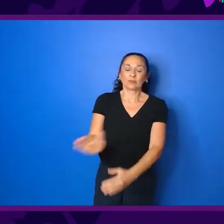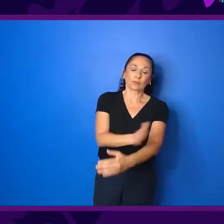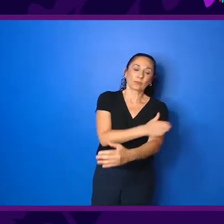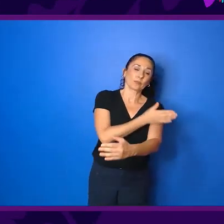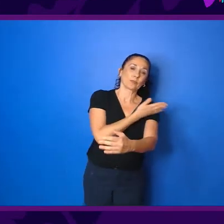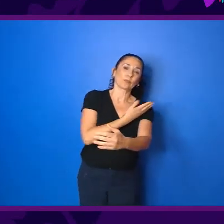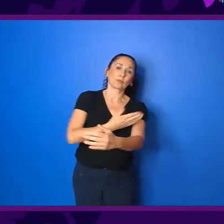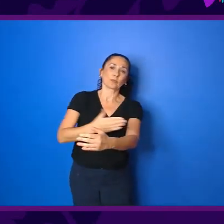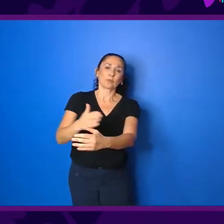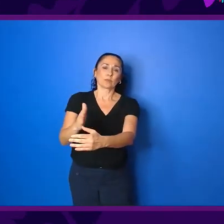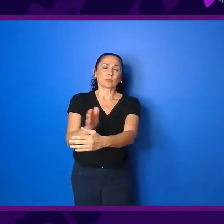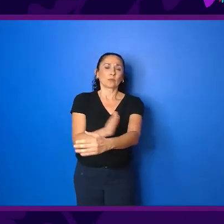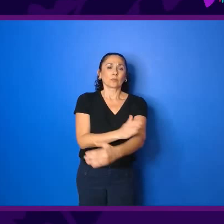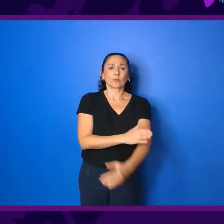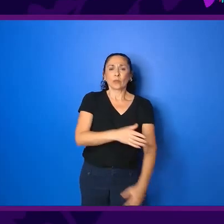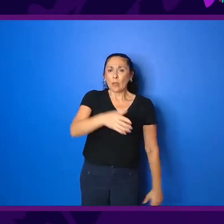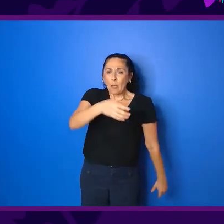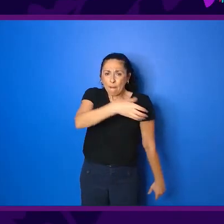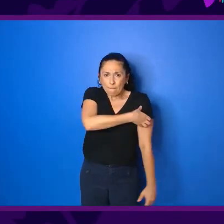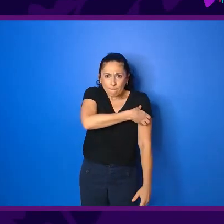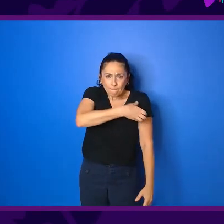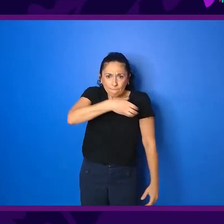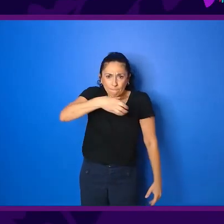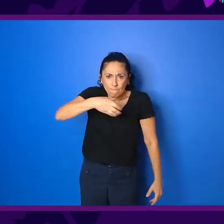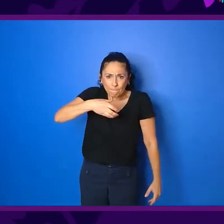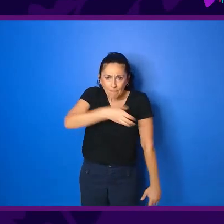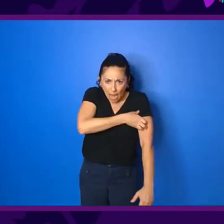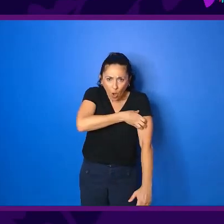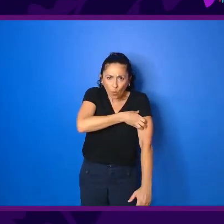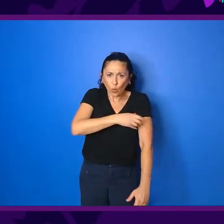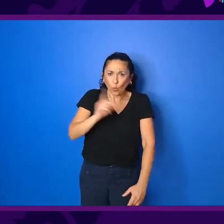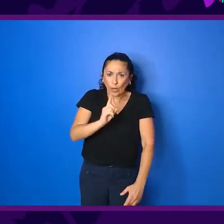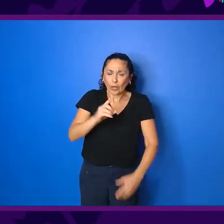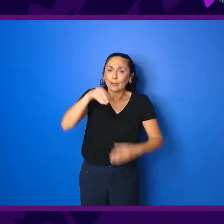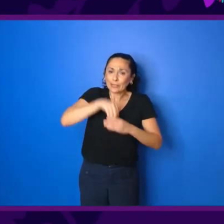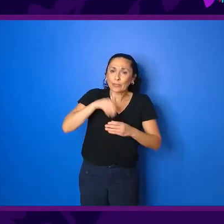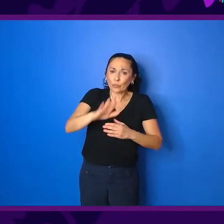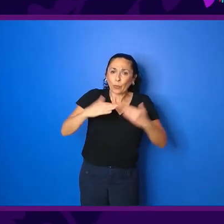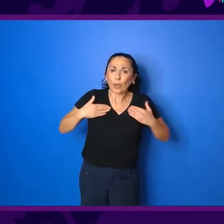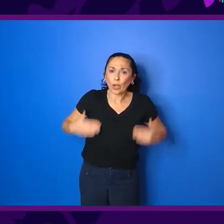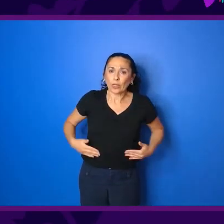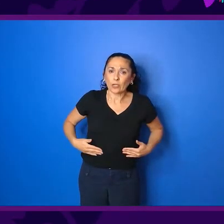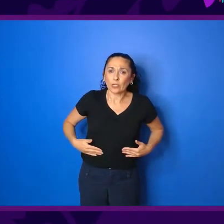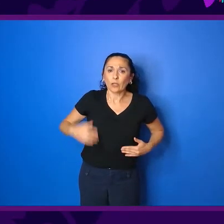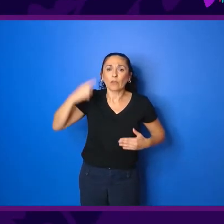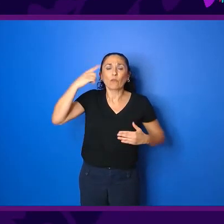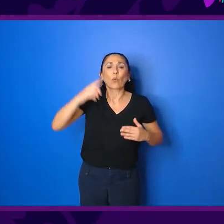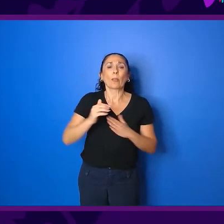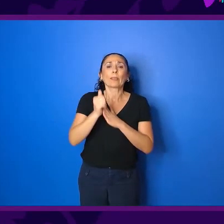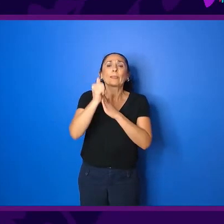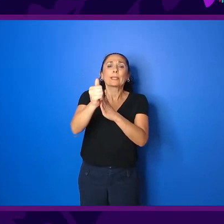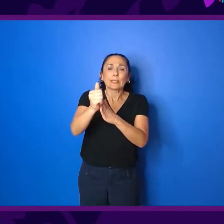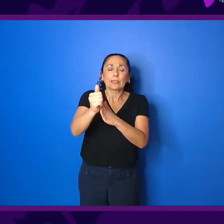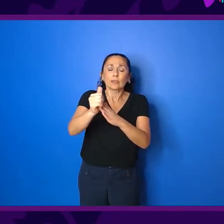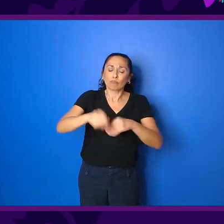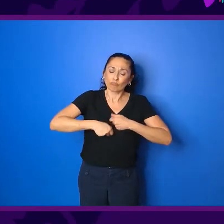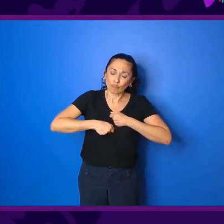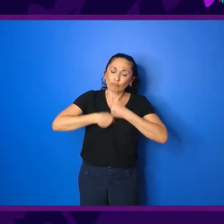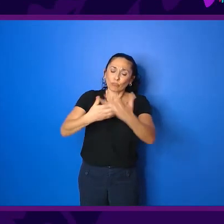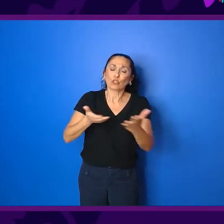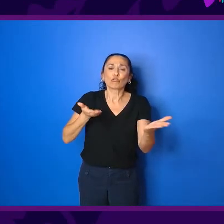The power is in your body to lead, to be of service,